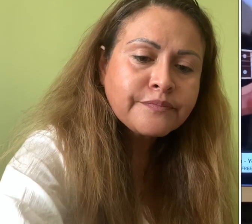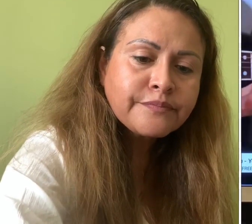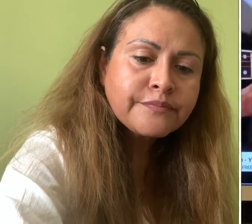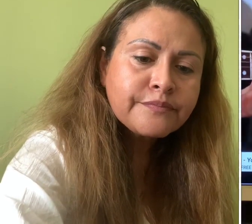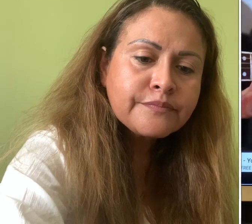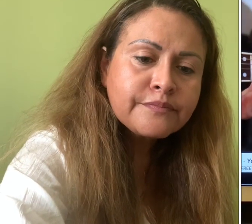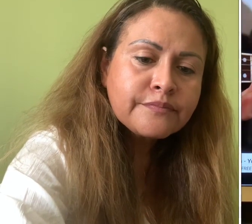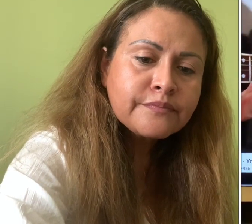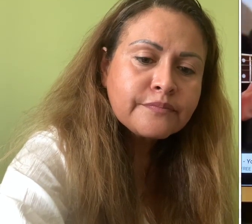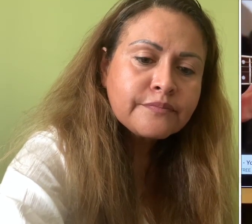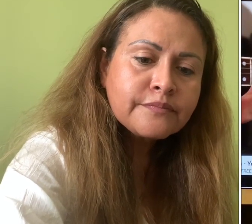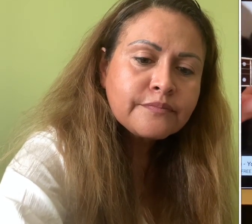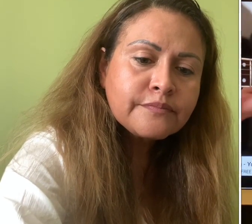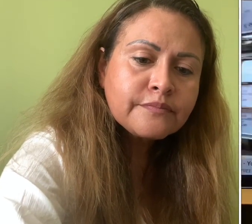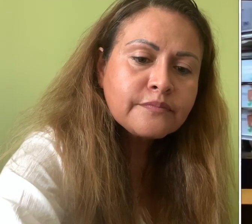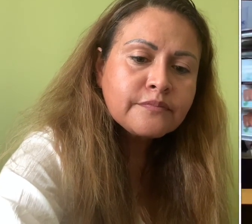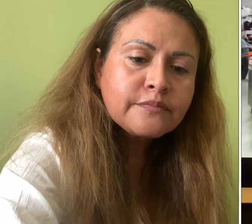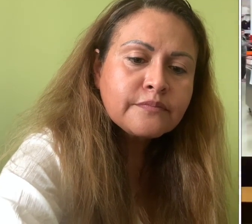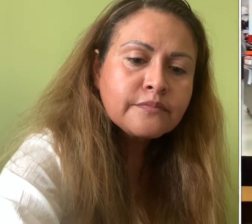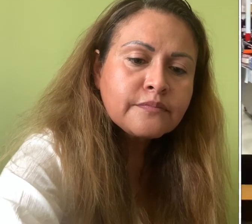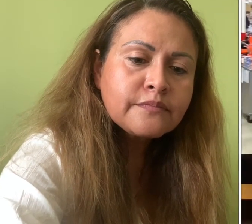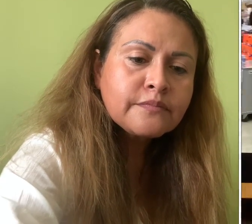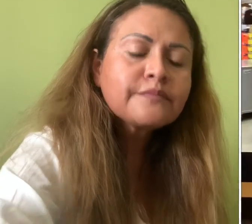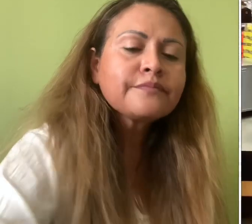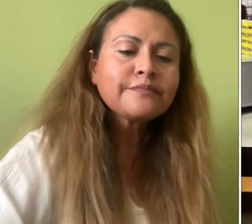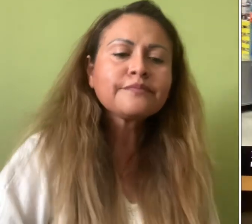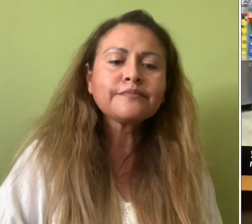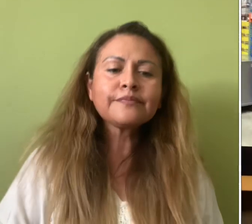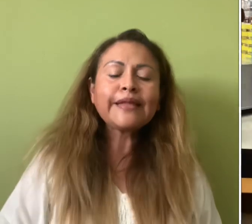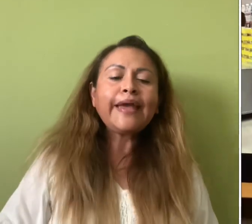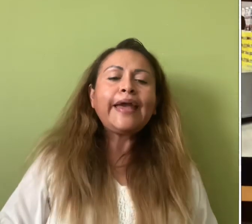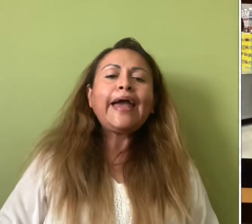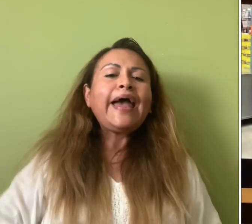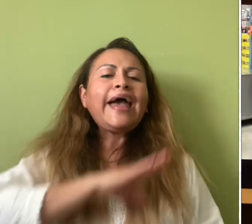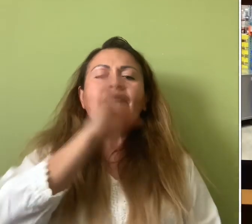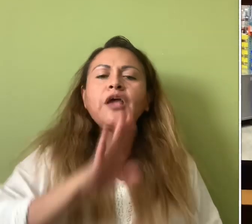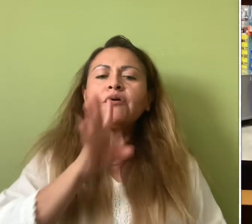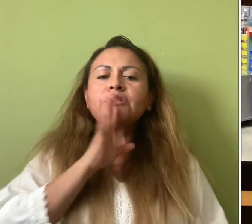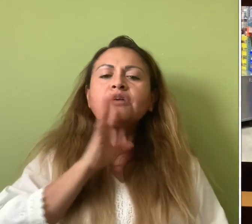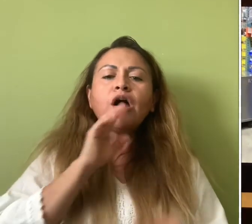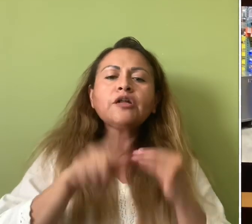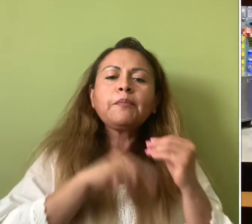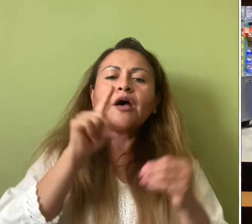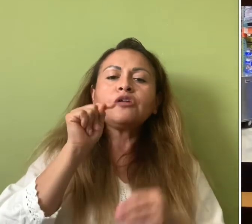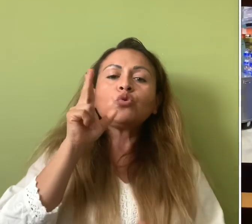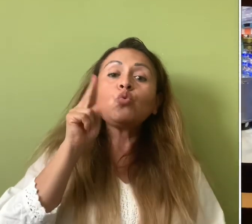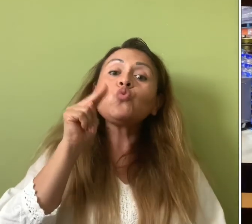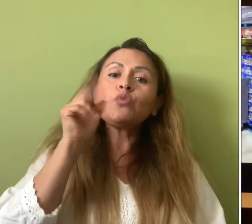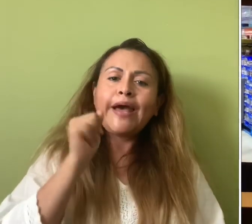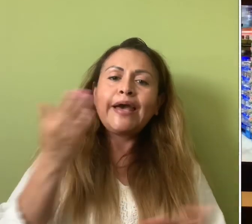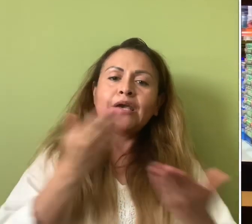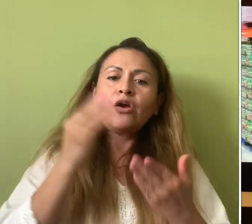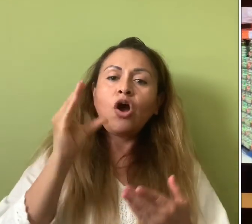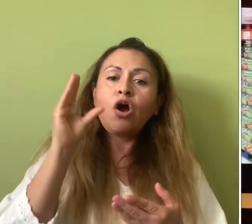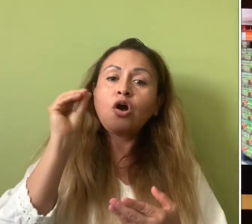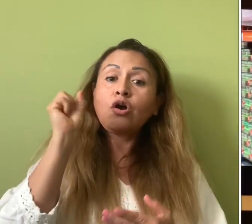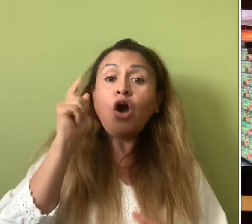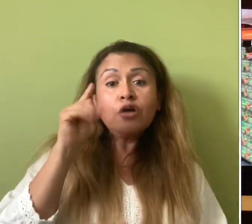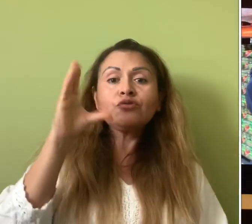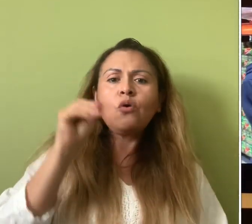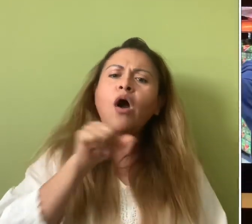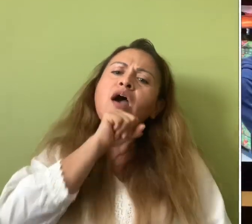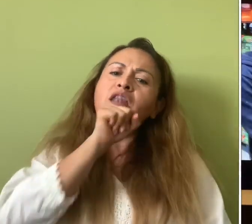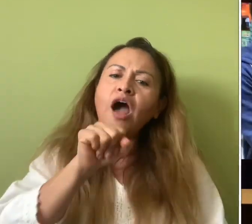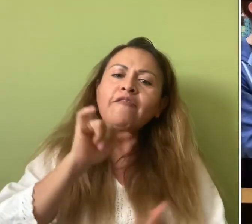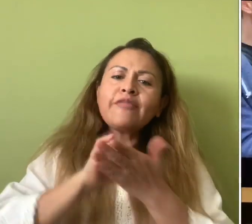abcmouse.com is so fun. There's a ton. I've actually never talked about the tuna options here at Costco, and while I love this